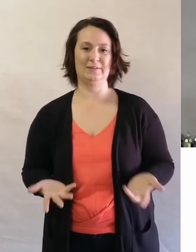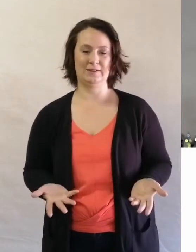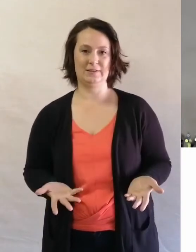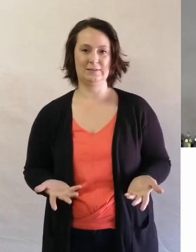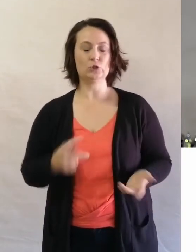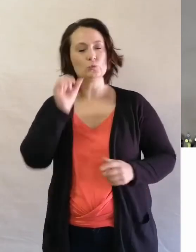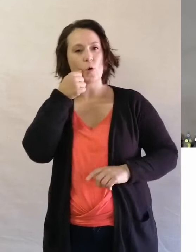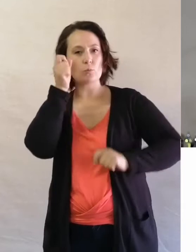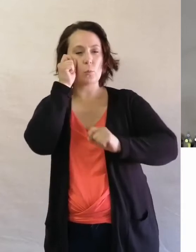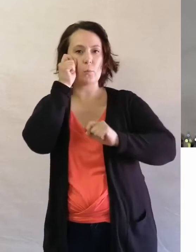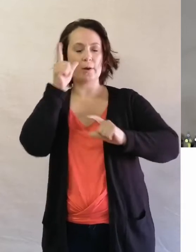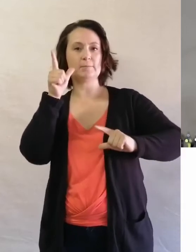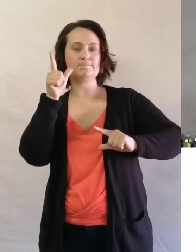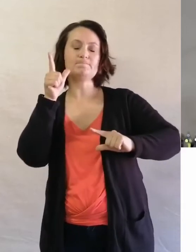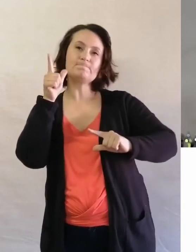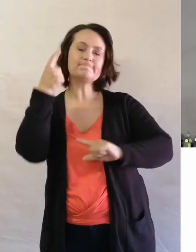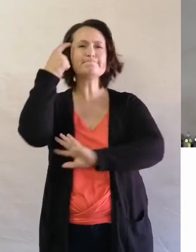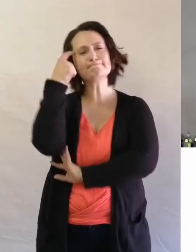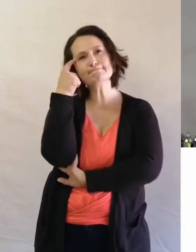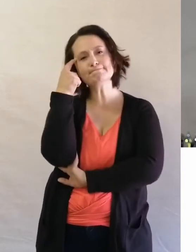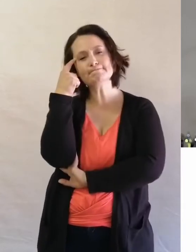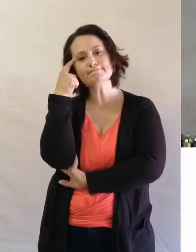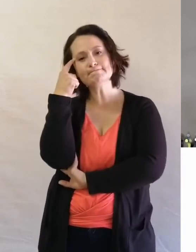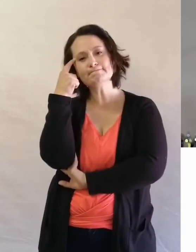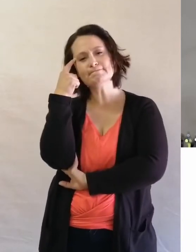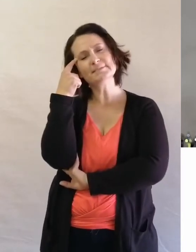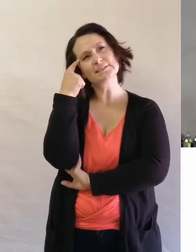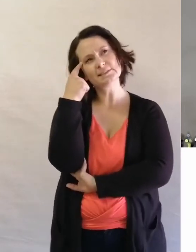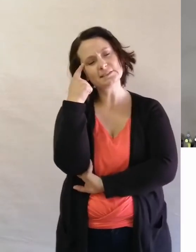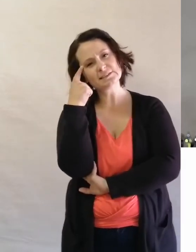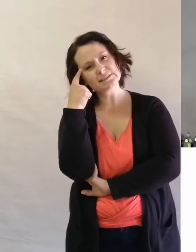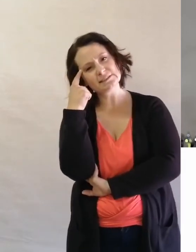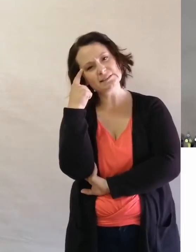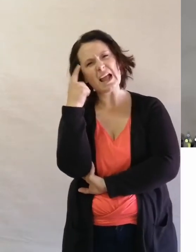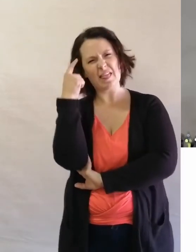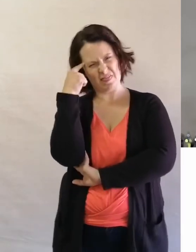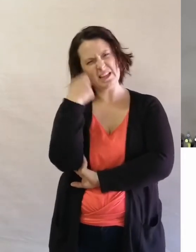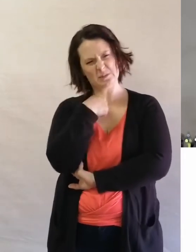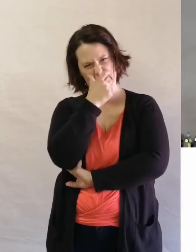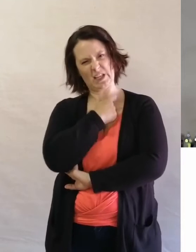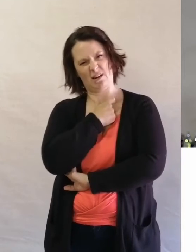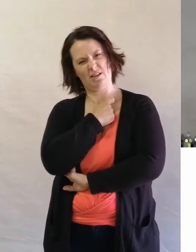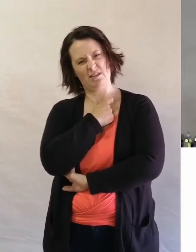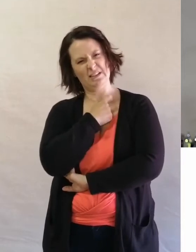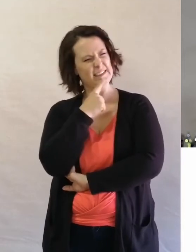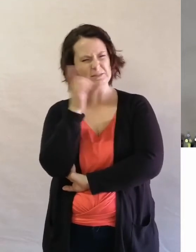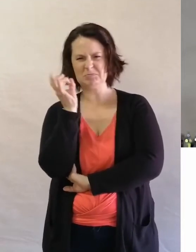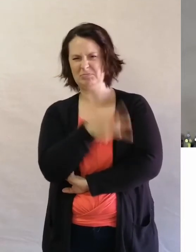you wake up tomorrow and you think, I think I'm really sad. I think this